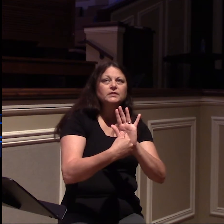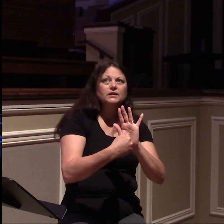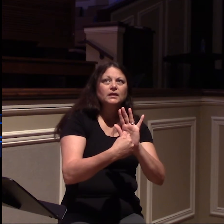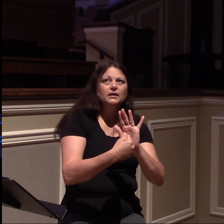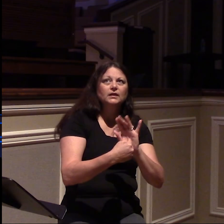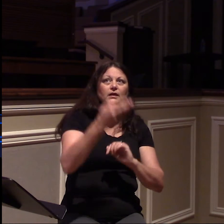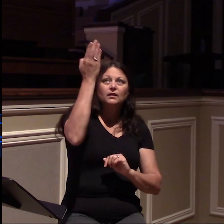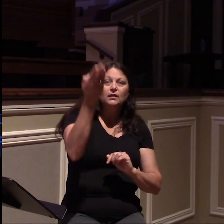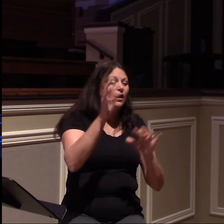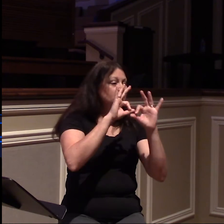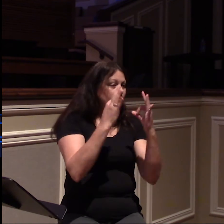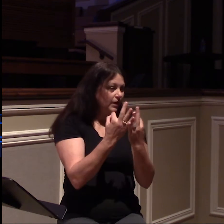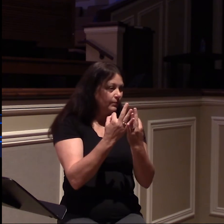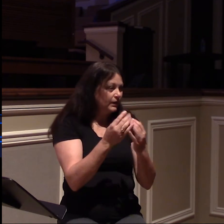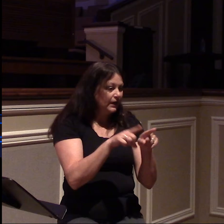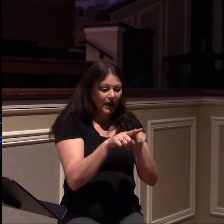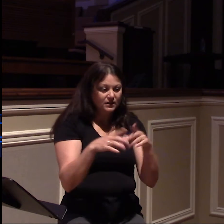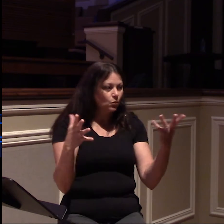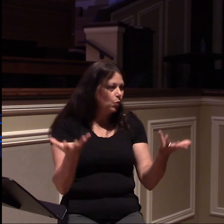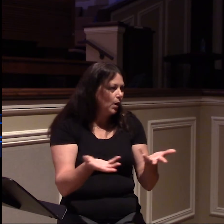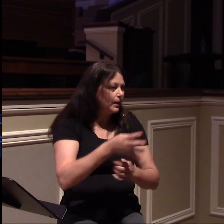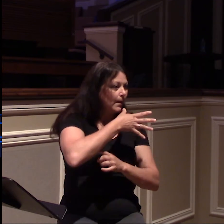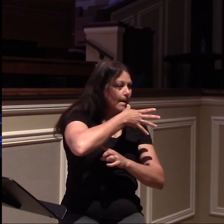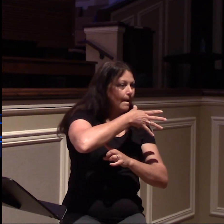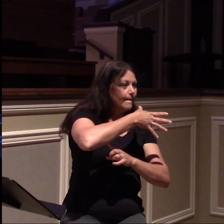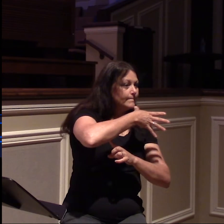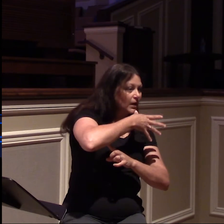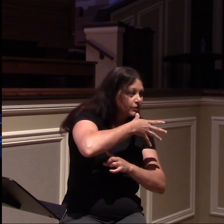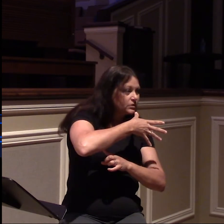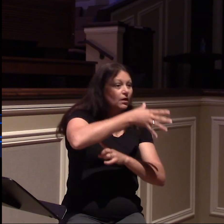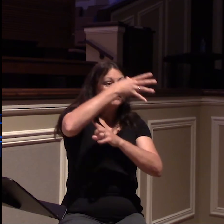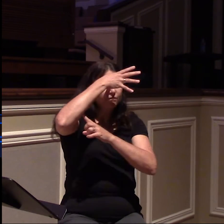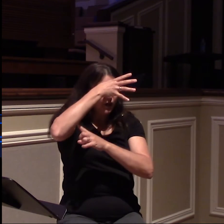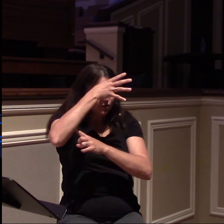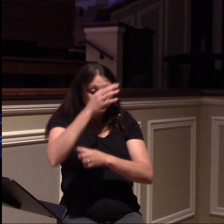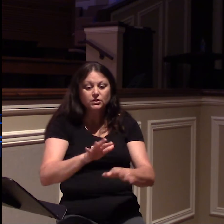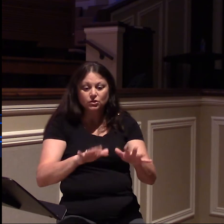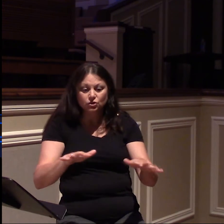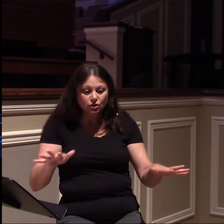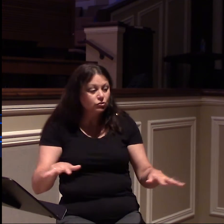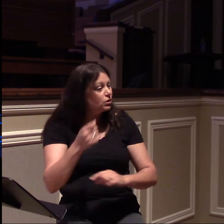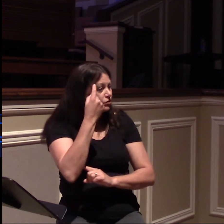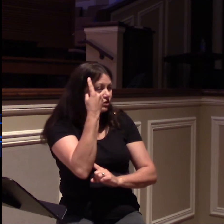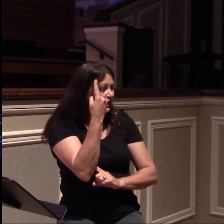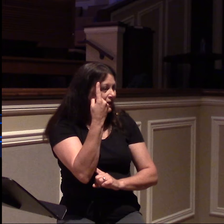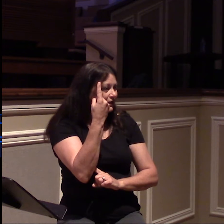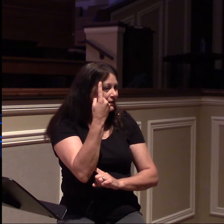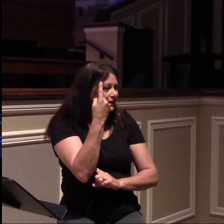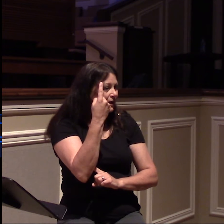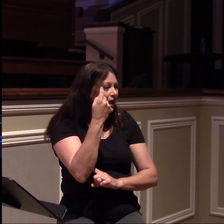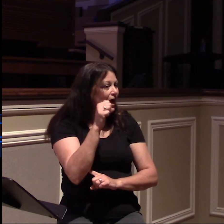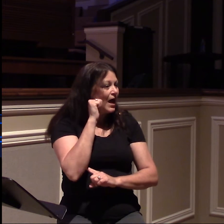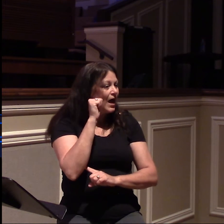mothers and fathers and children. Adam and Eve, the first couple, are instructed, be fruitful and multiply and fill the earth and subdue